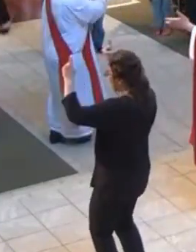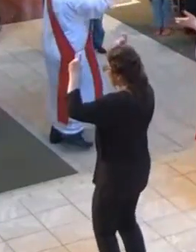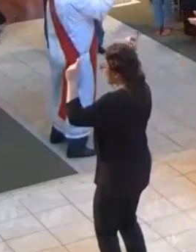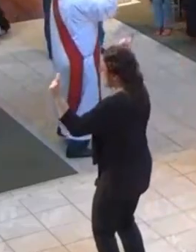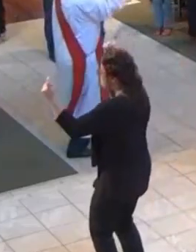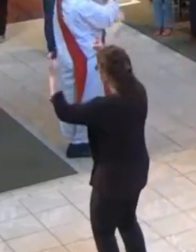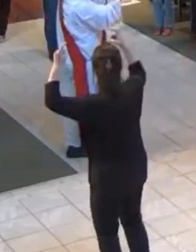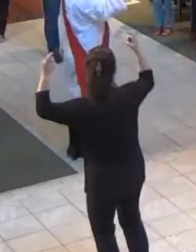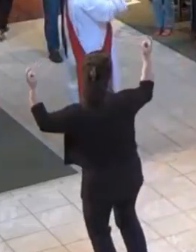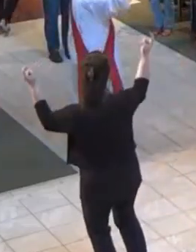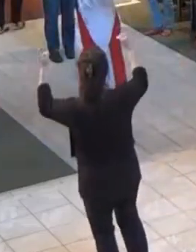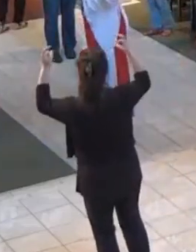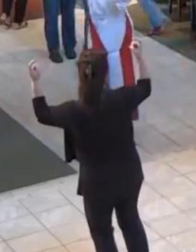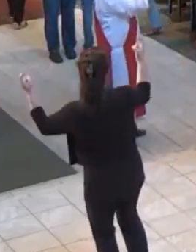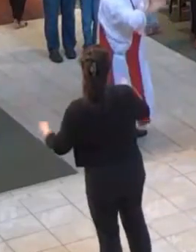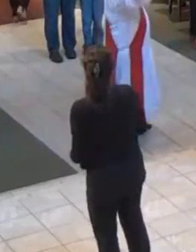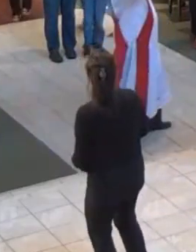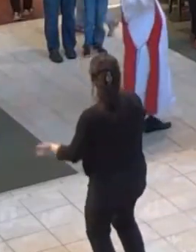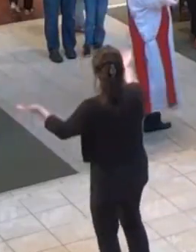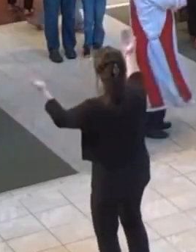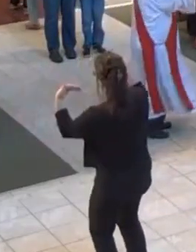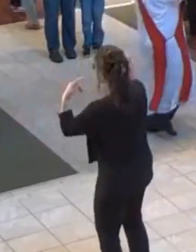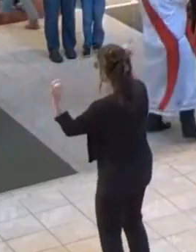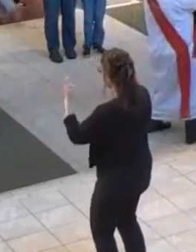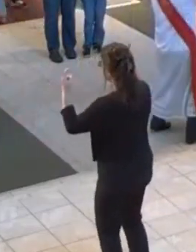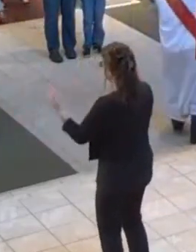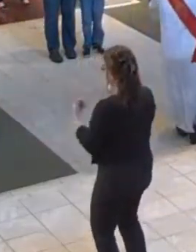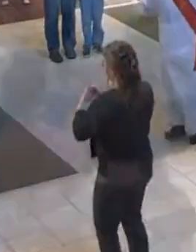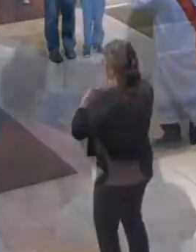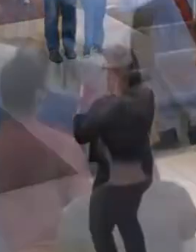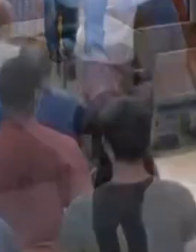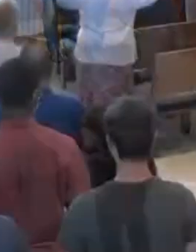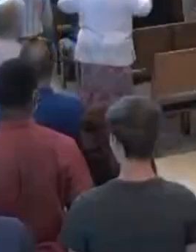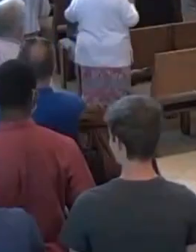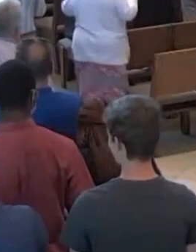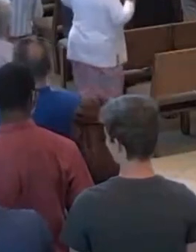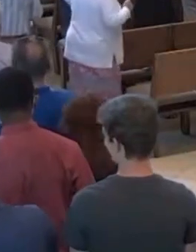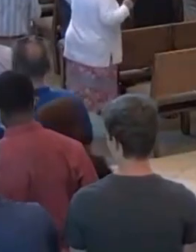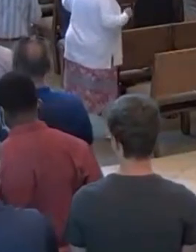There's a lot of people there too. What's the deal with that? Are any of them Catholic?